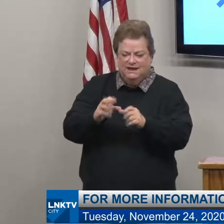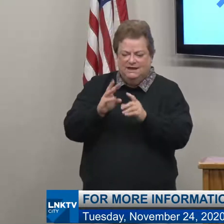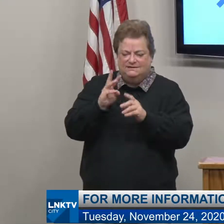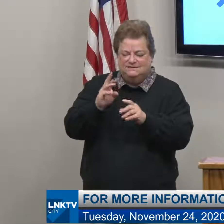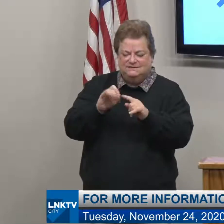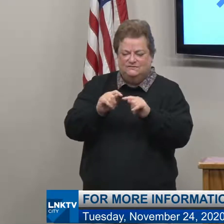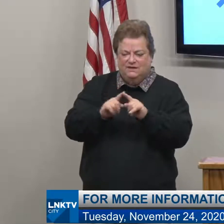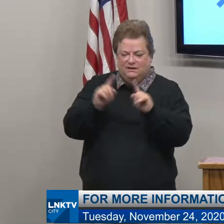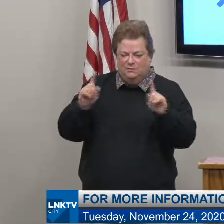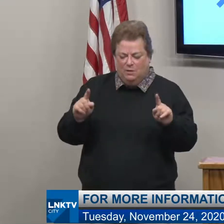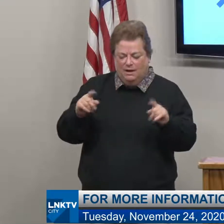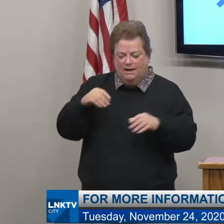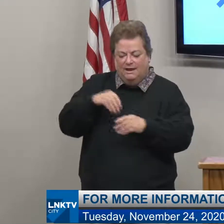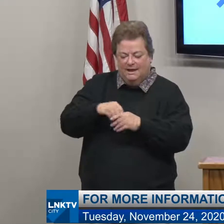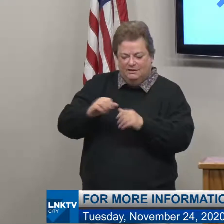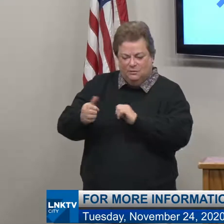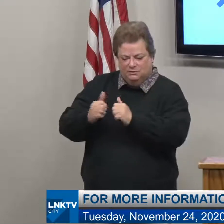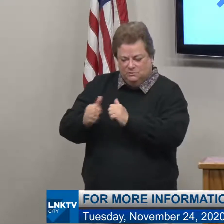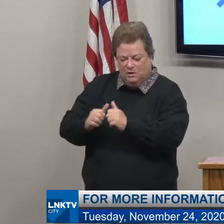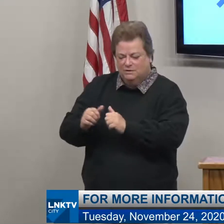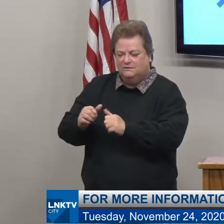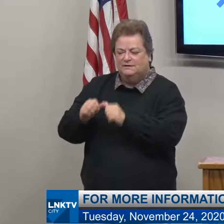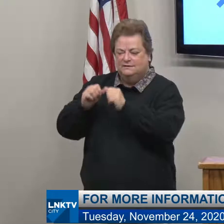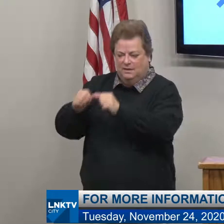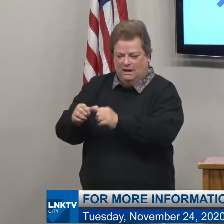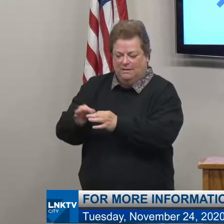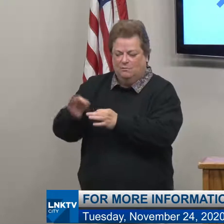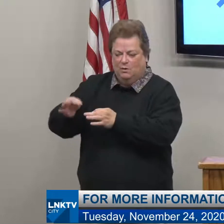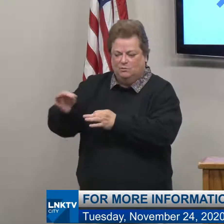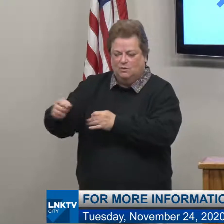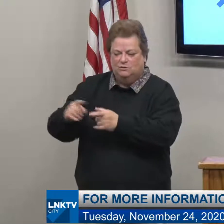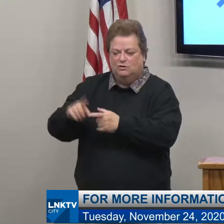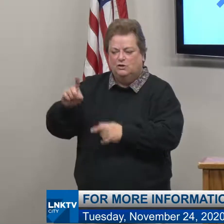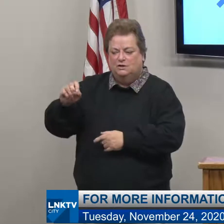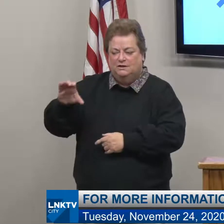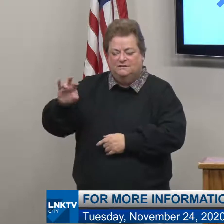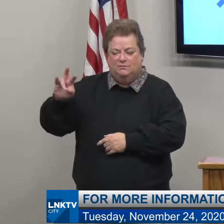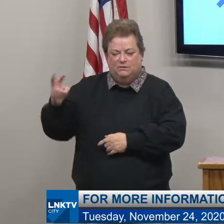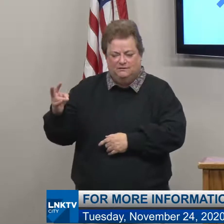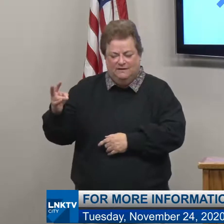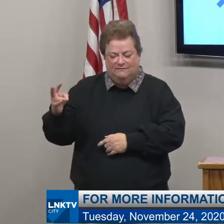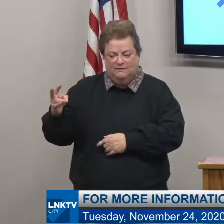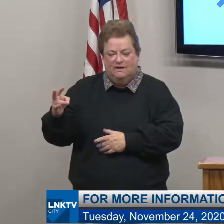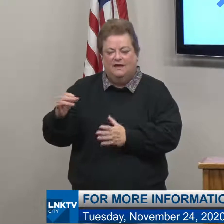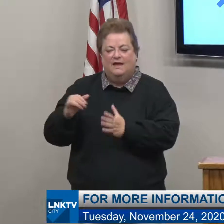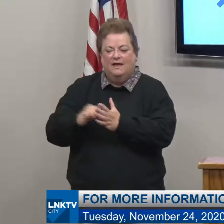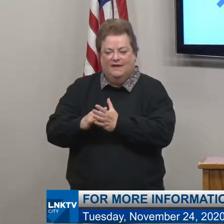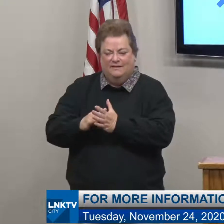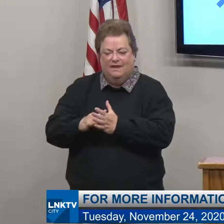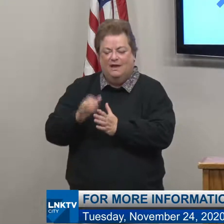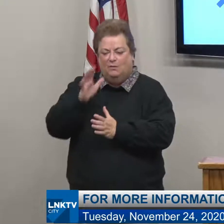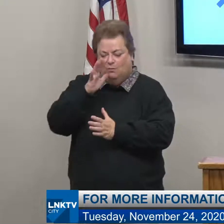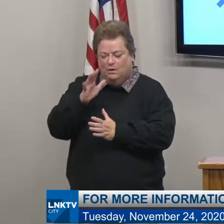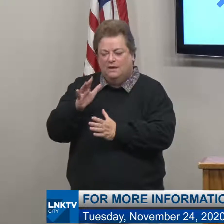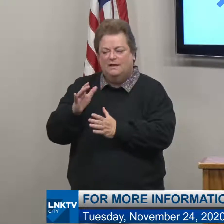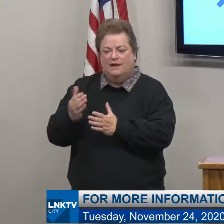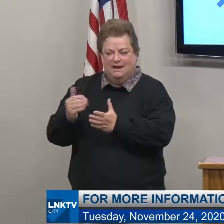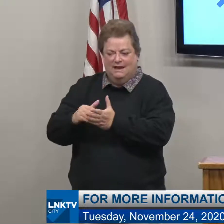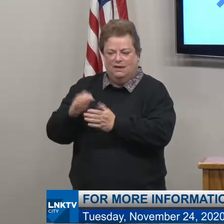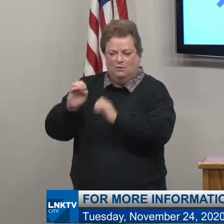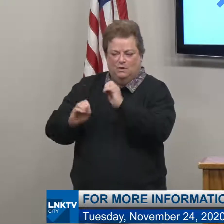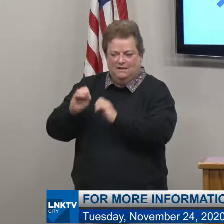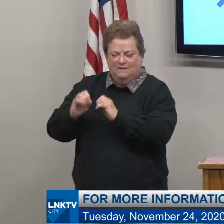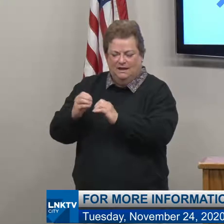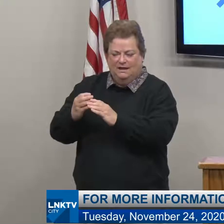youth sports activities remain postponed until December 7th, and this measure will be reevaluated before